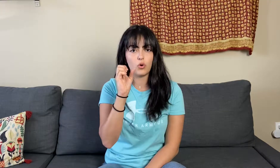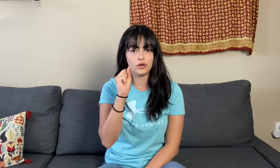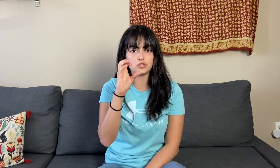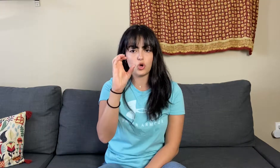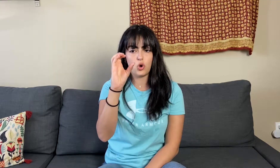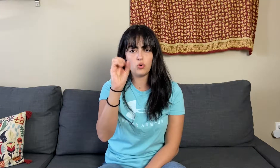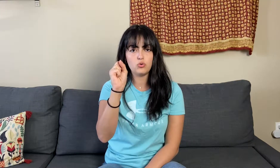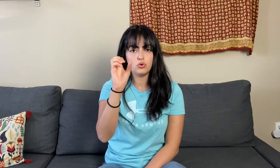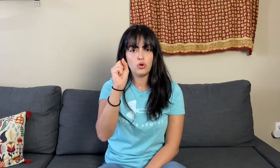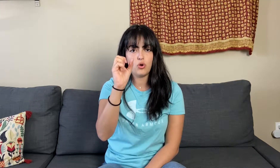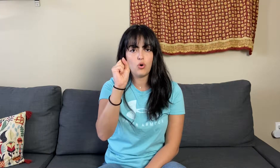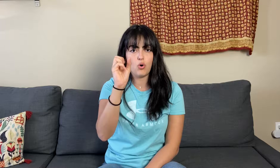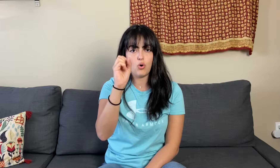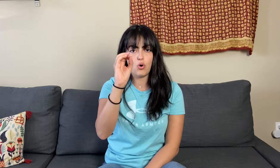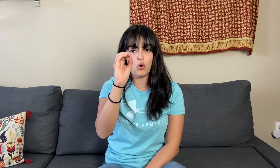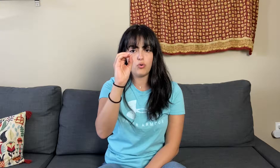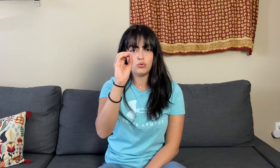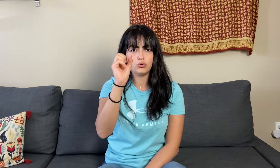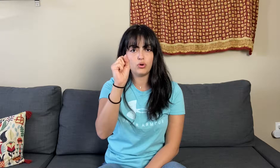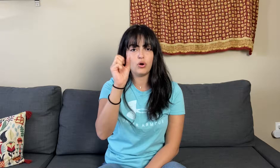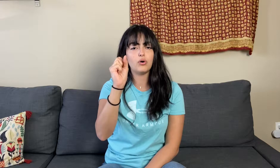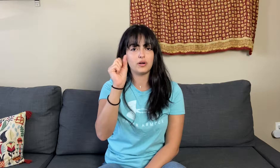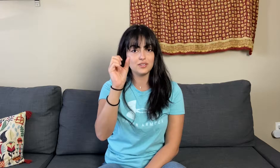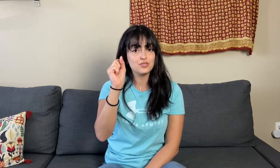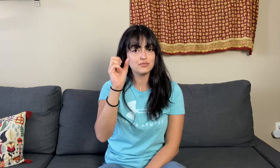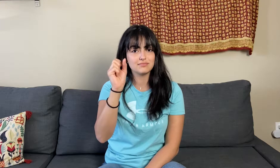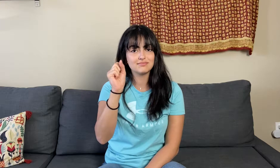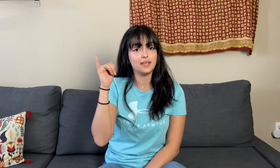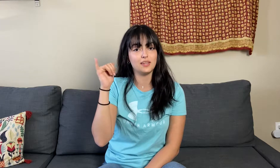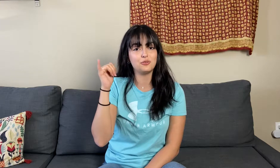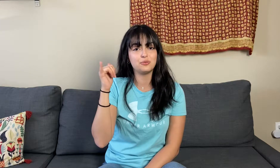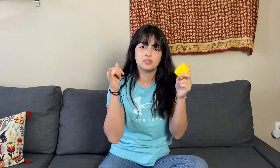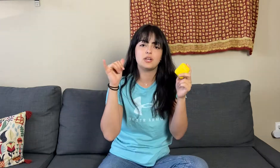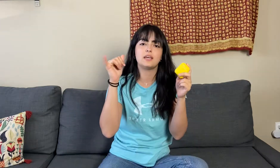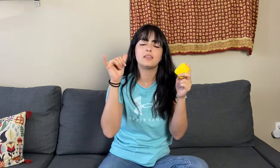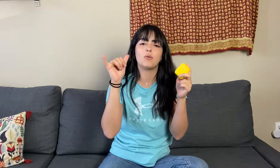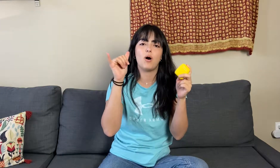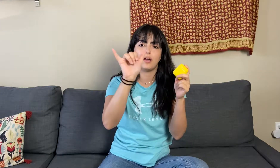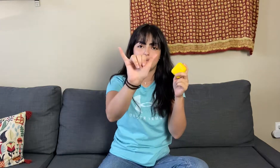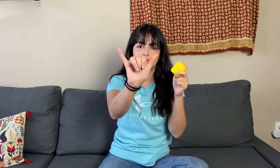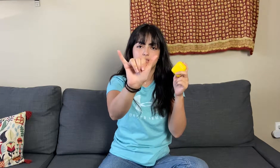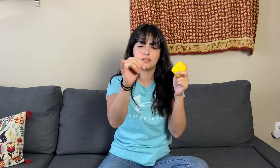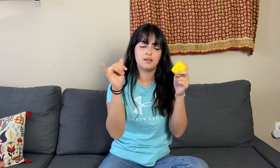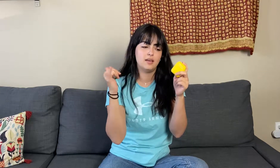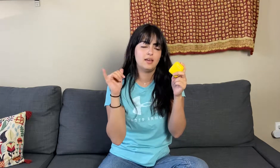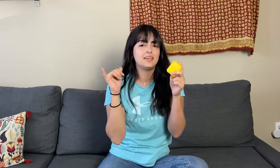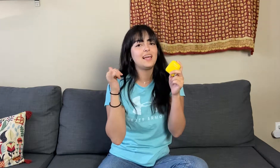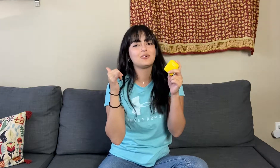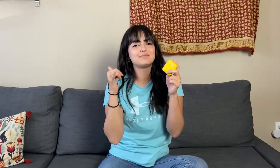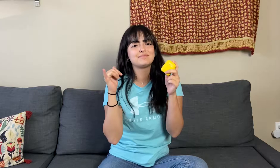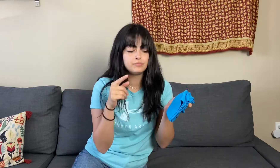Orange. O. O. Orange. Yellow. Shaking the Y. Yellow.